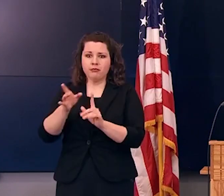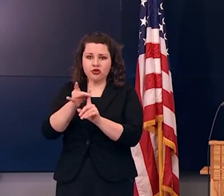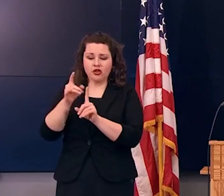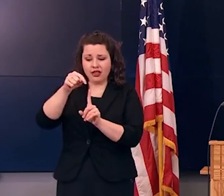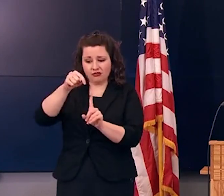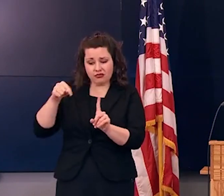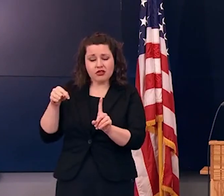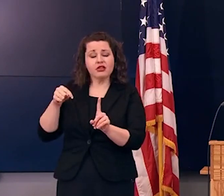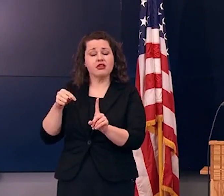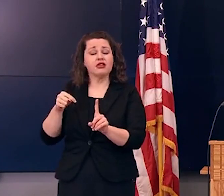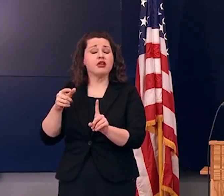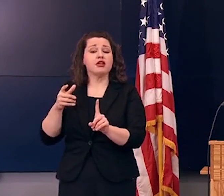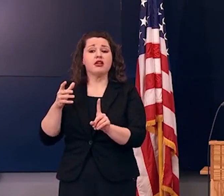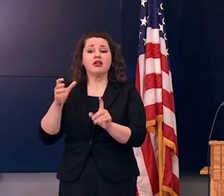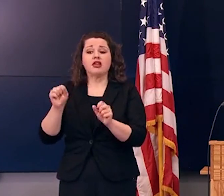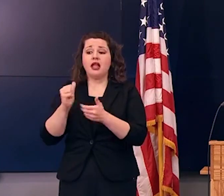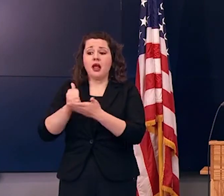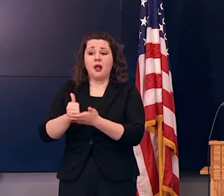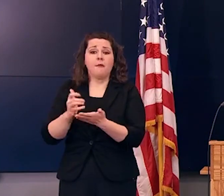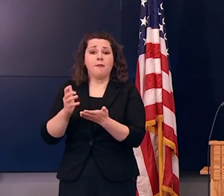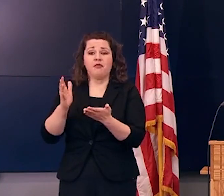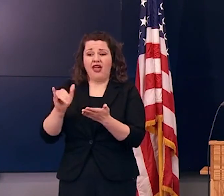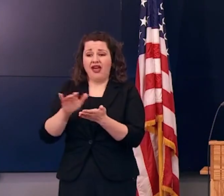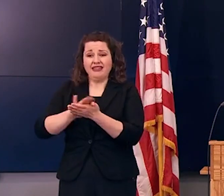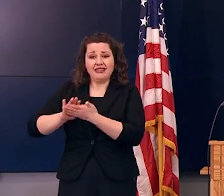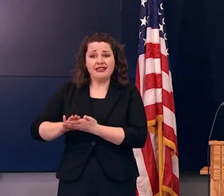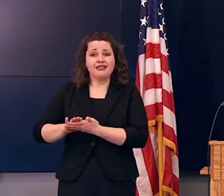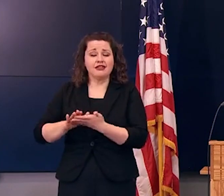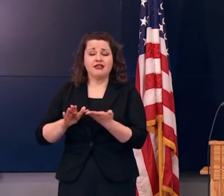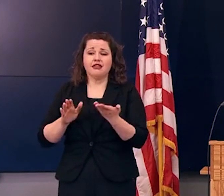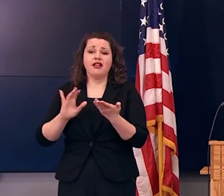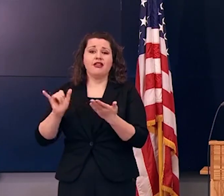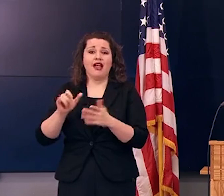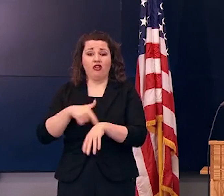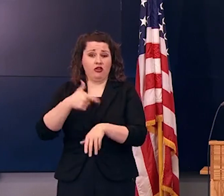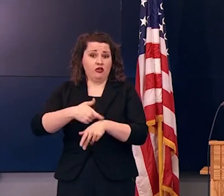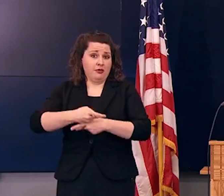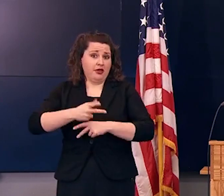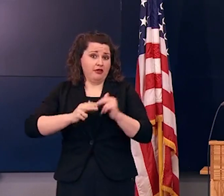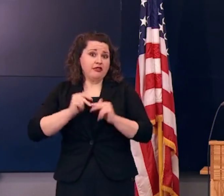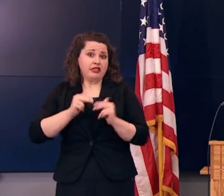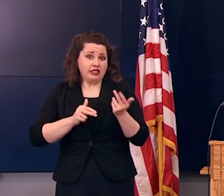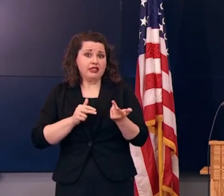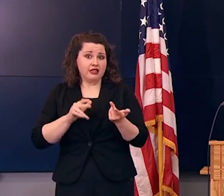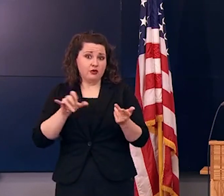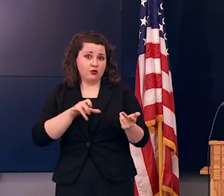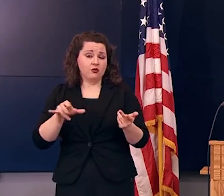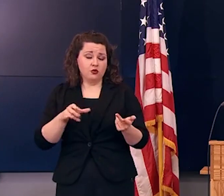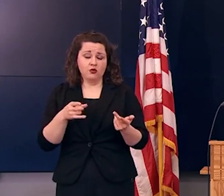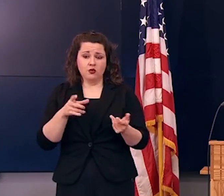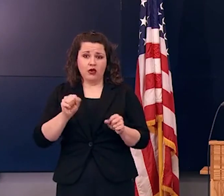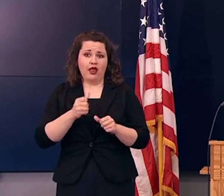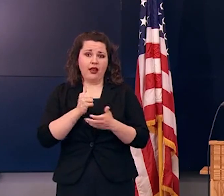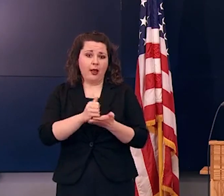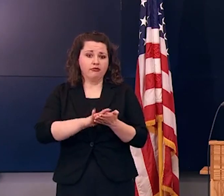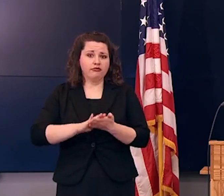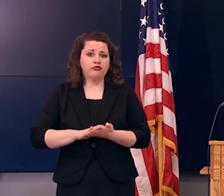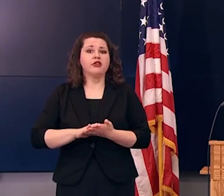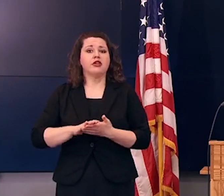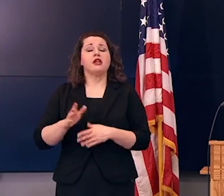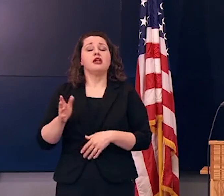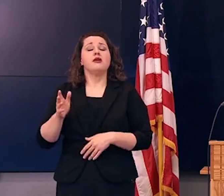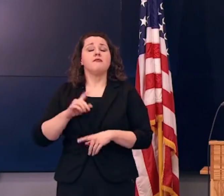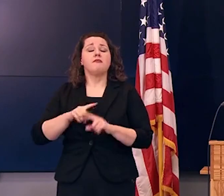contact tracing, to help with some of the disinfecting, especially like in our long-term care facilities, as well as the processing plants.